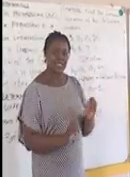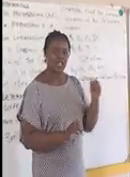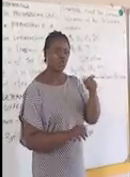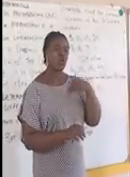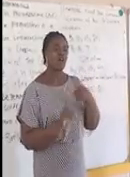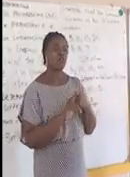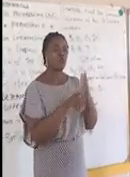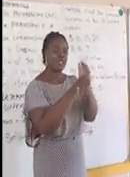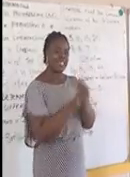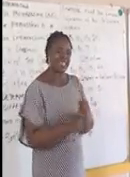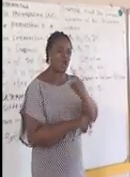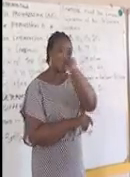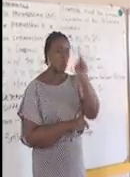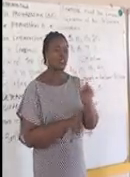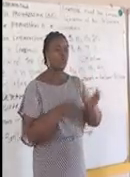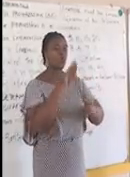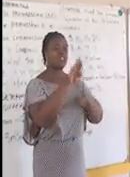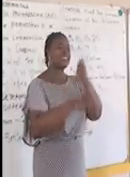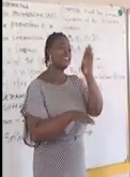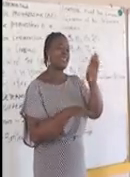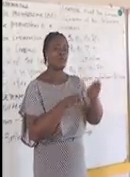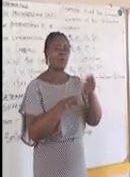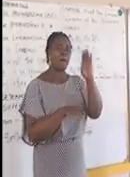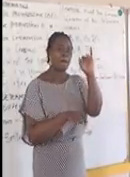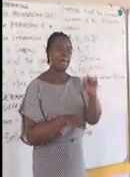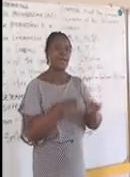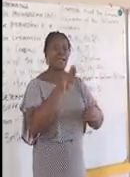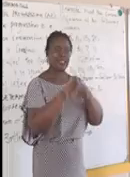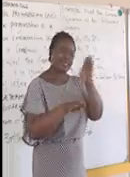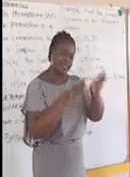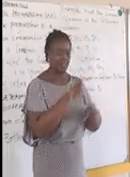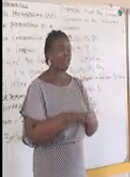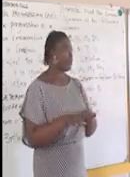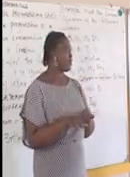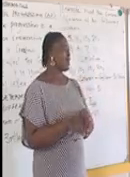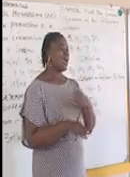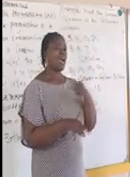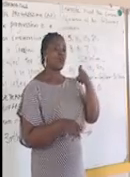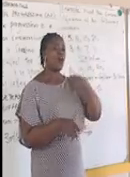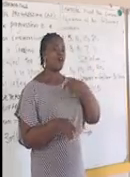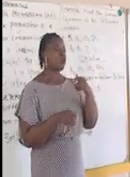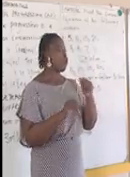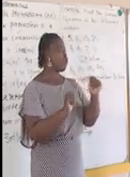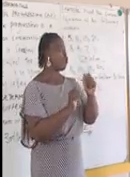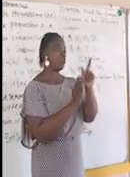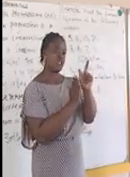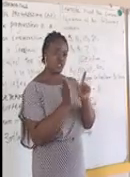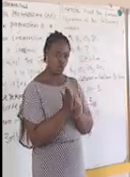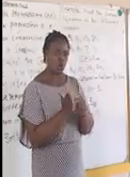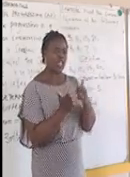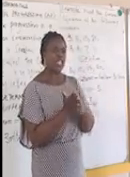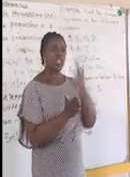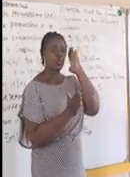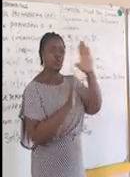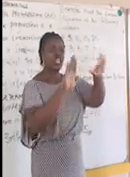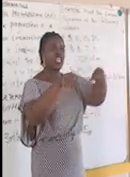the question step by step. And you are solving, make sure that the steps you are following are in order. That will attract more marks, especially